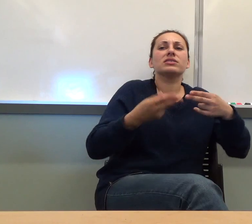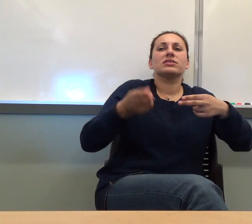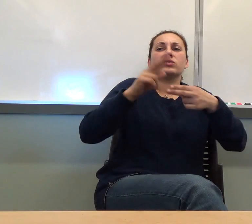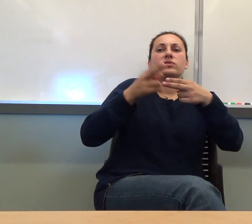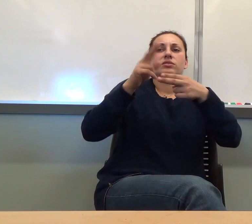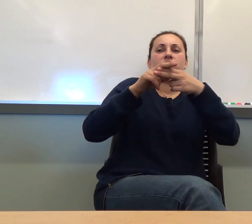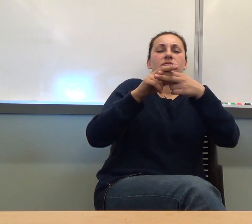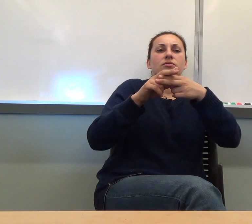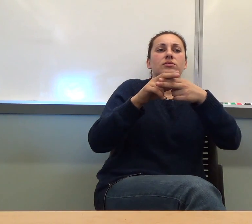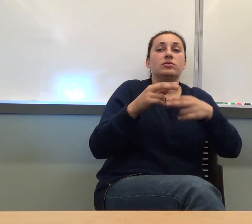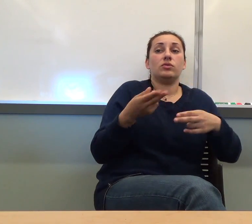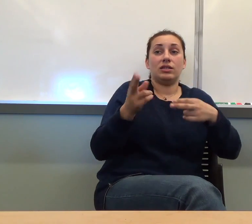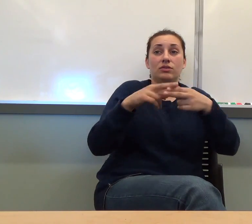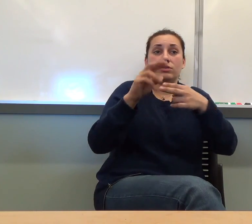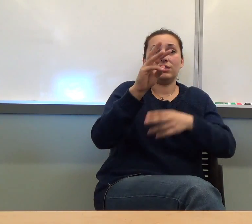616 is the increase in population.